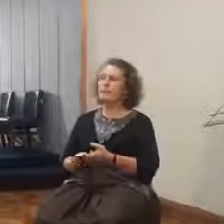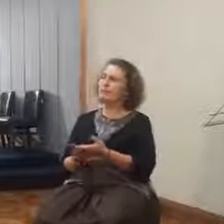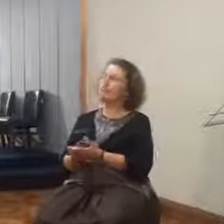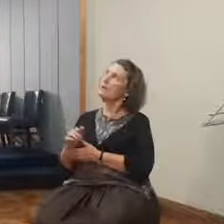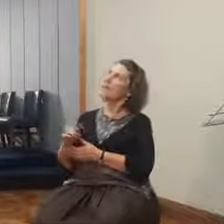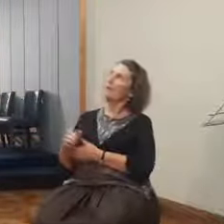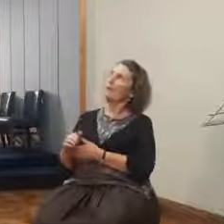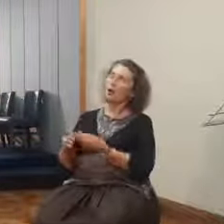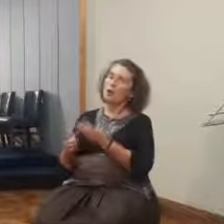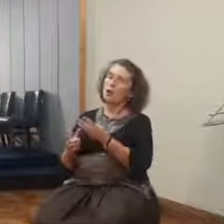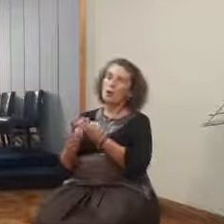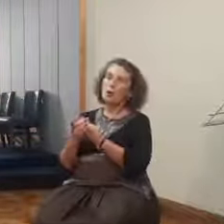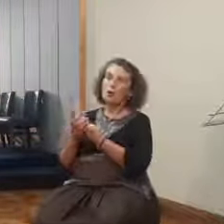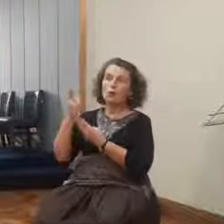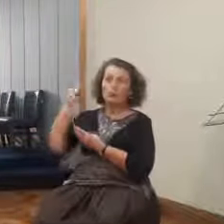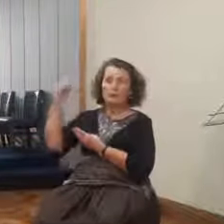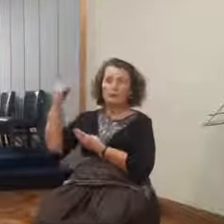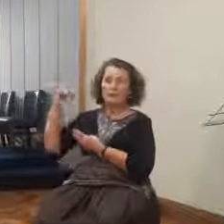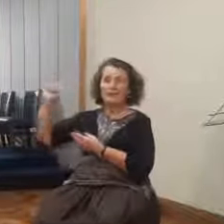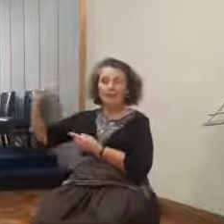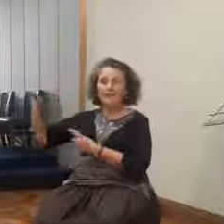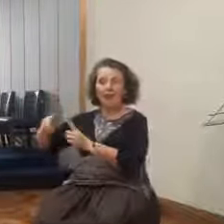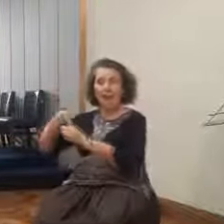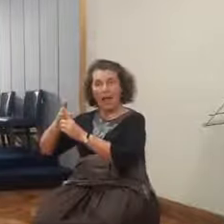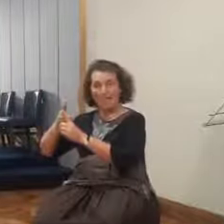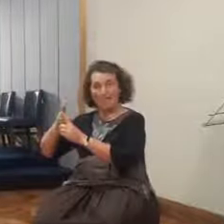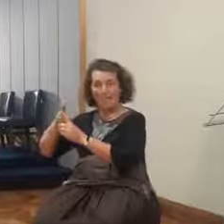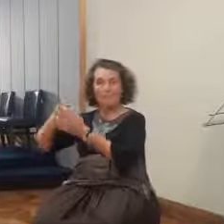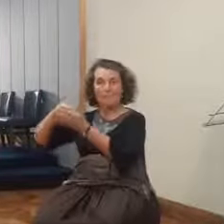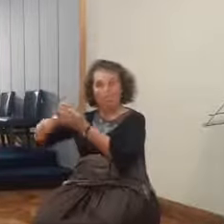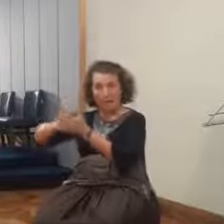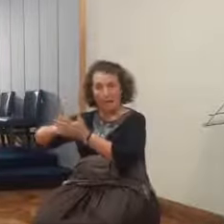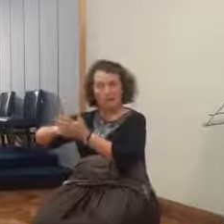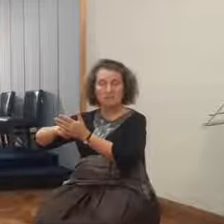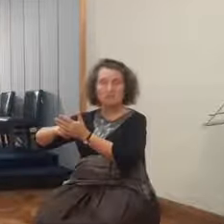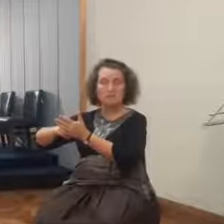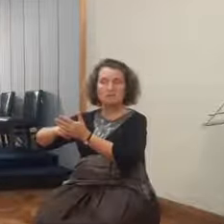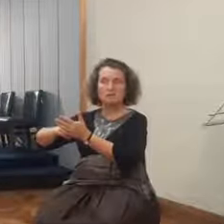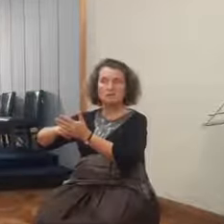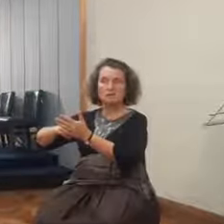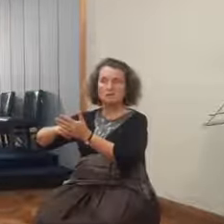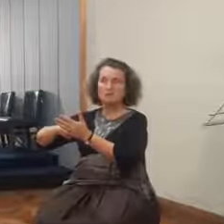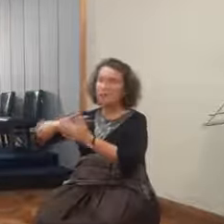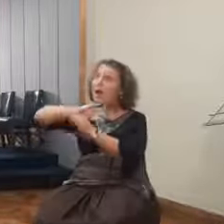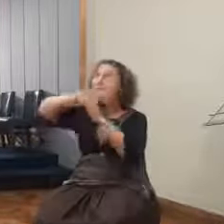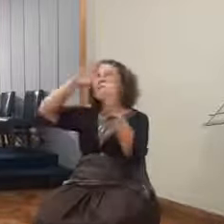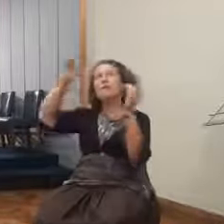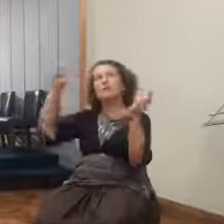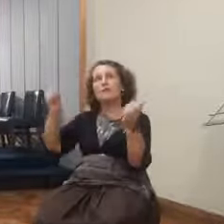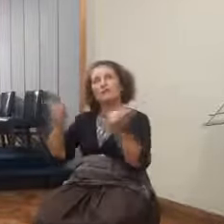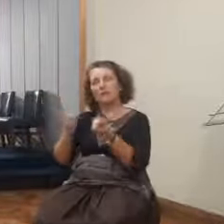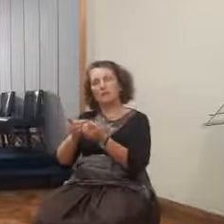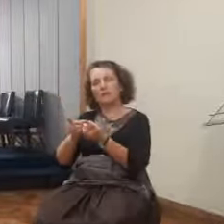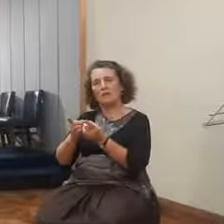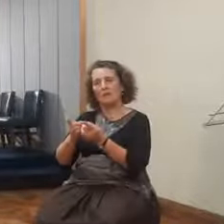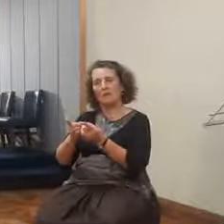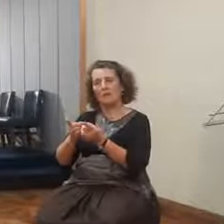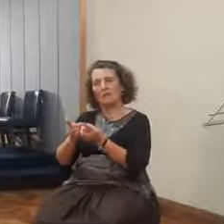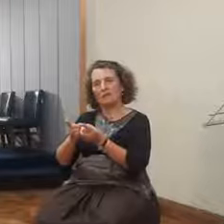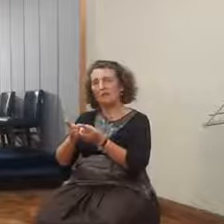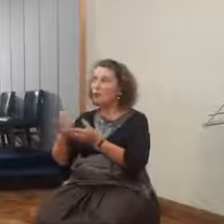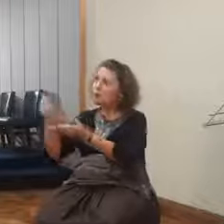Almighty God. All his purposes relating to all things, in providence, in grace, doing